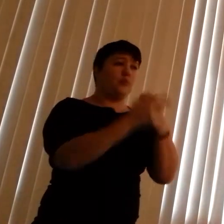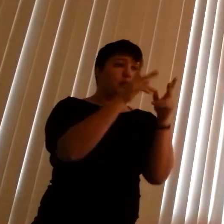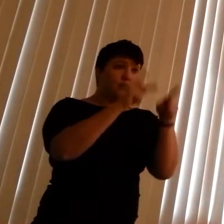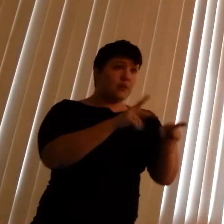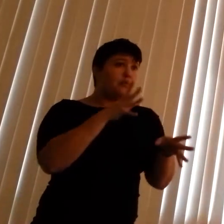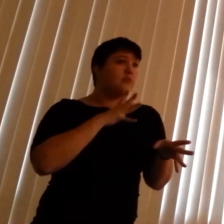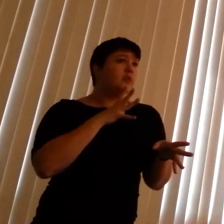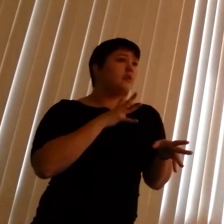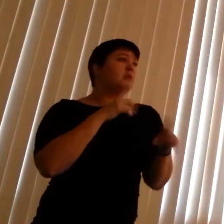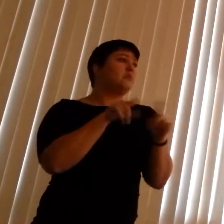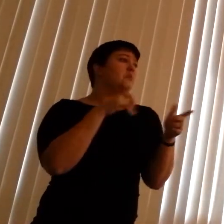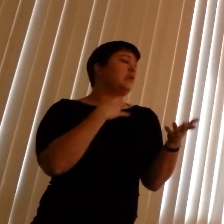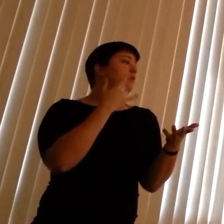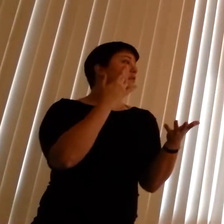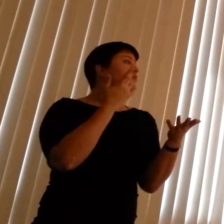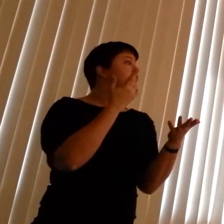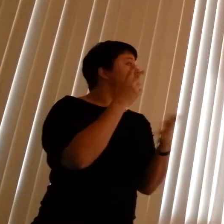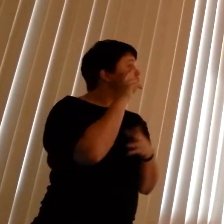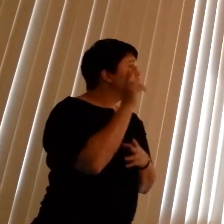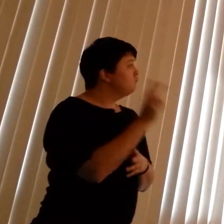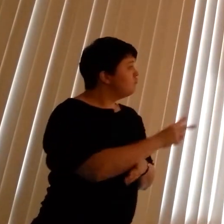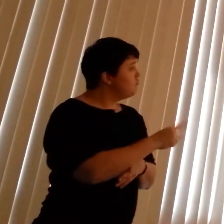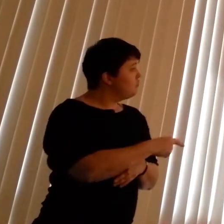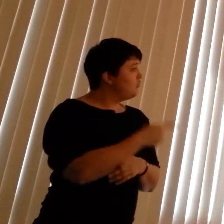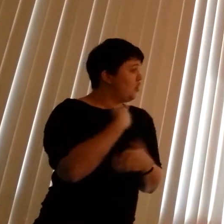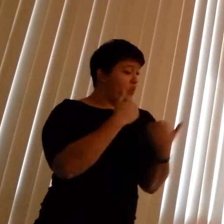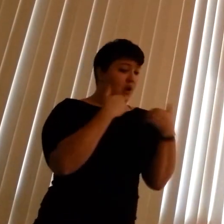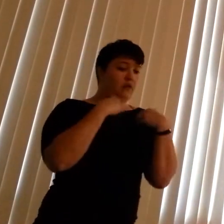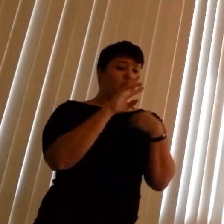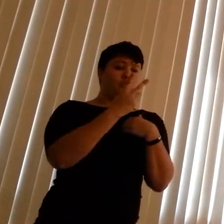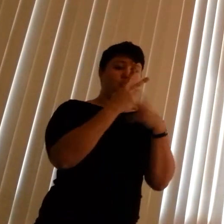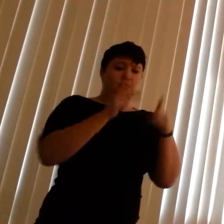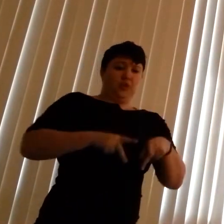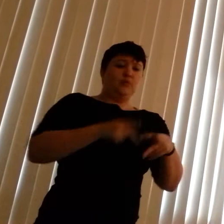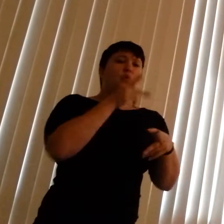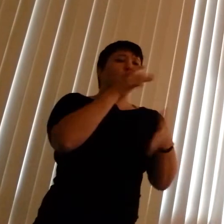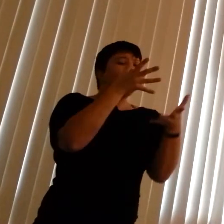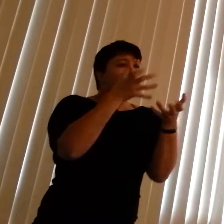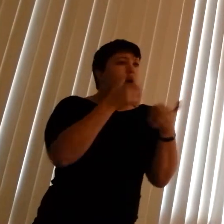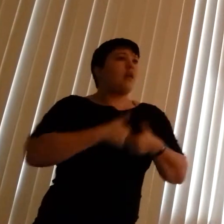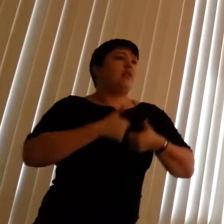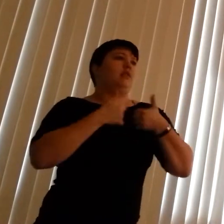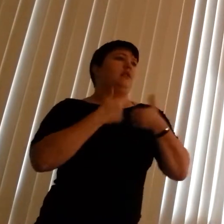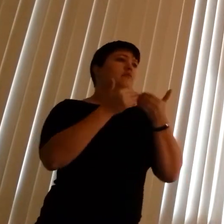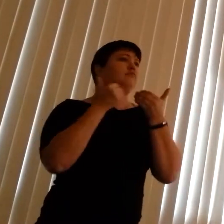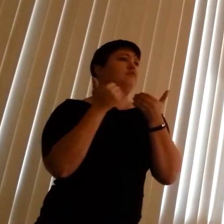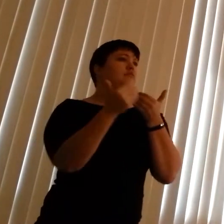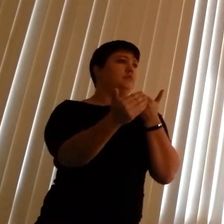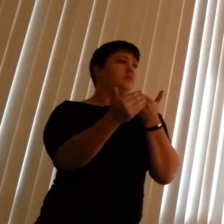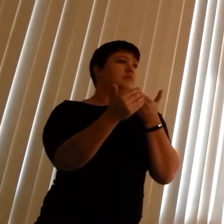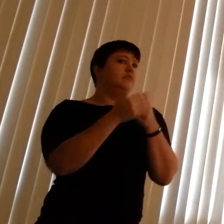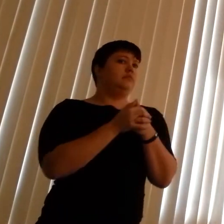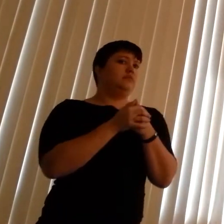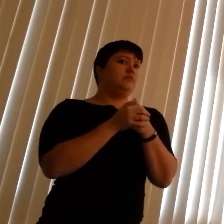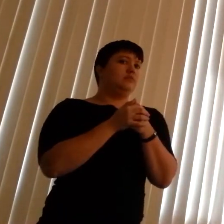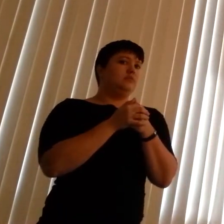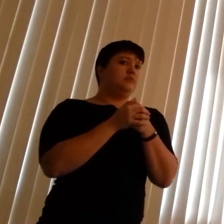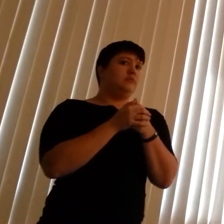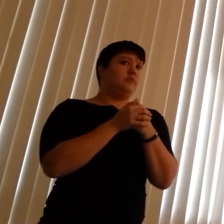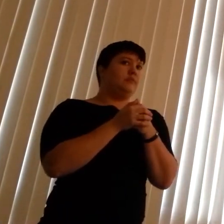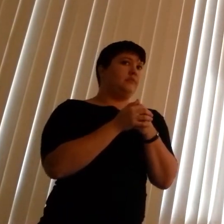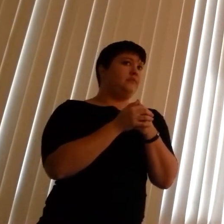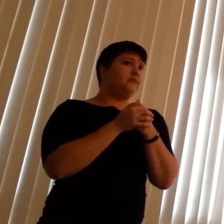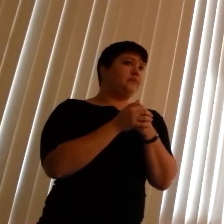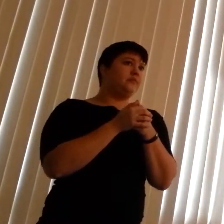cases. Look, in the paraplegic case, you have two people who both want to live and would have lives worth